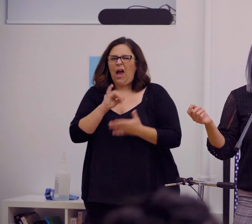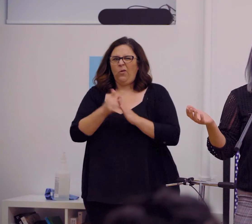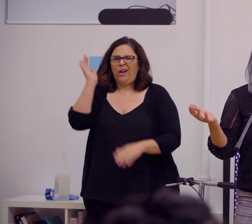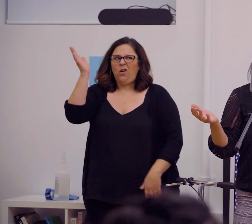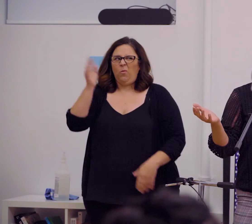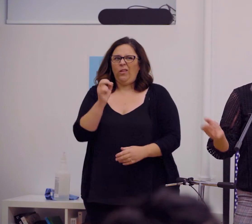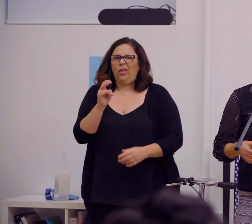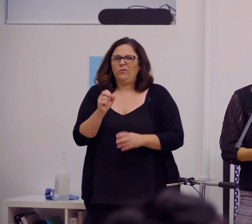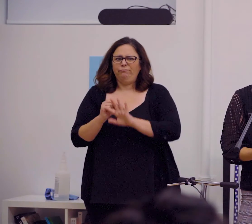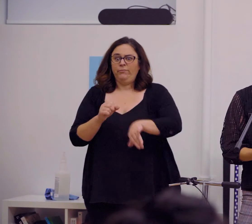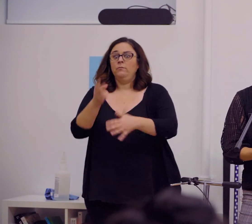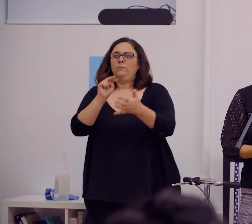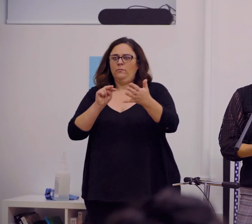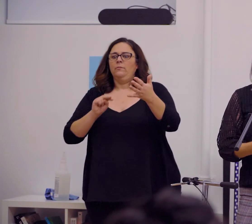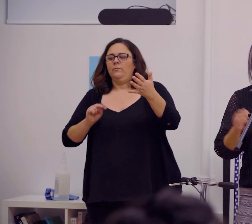about it?